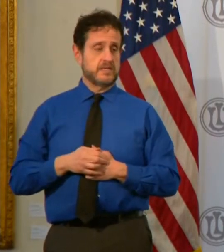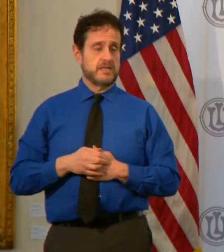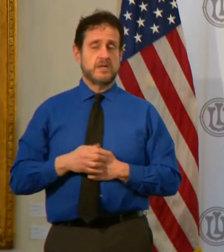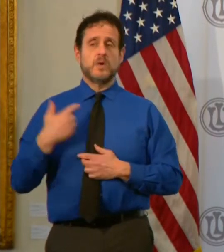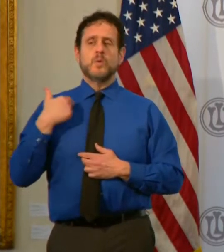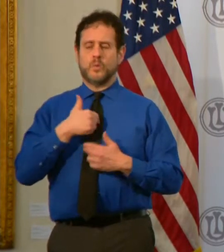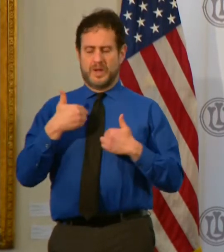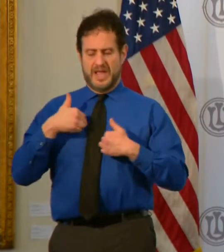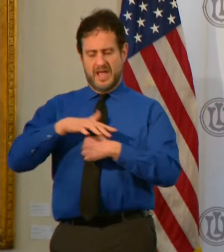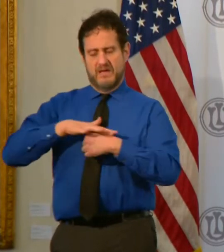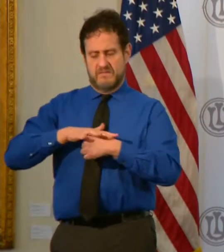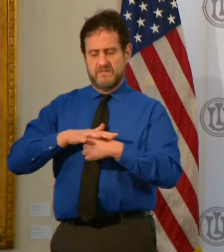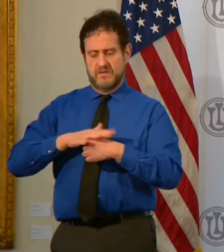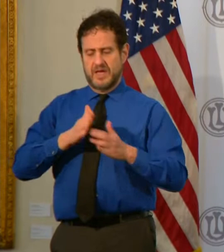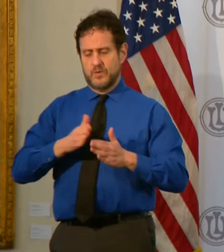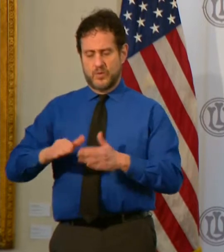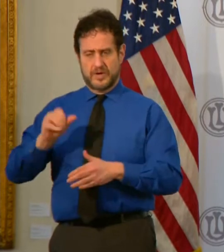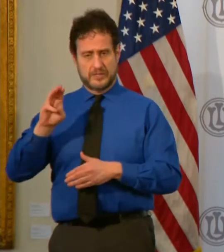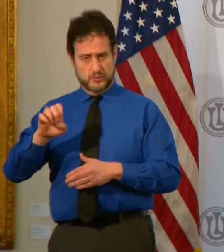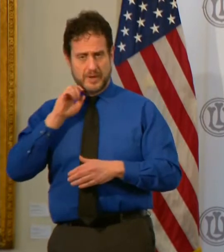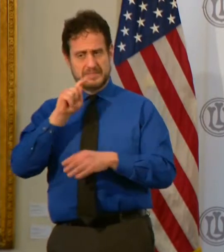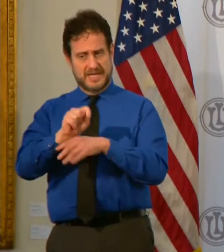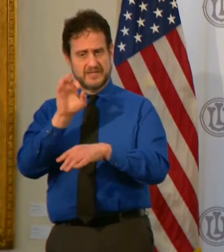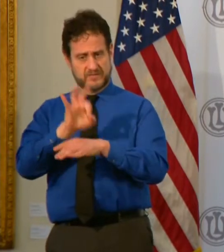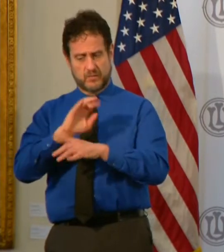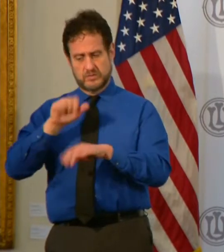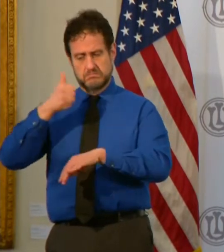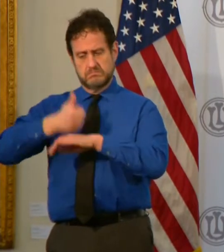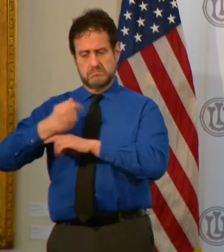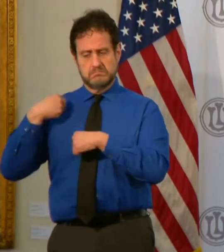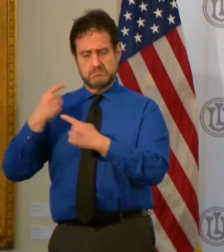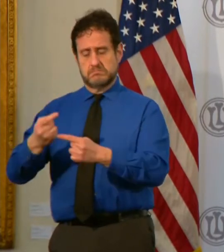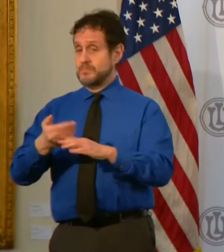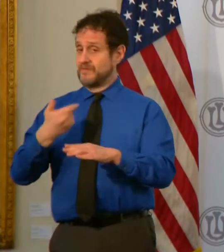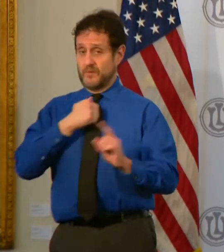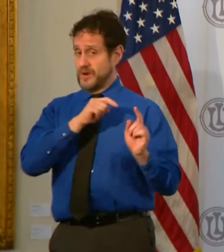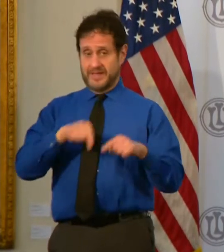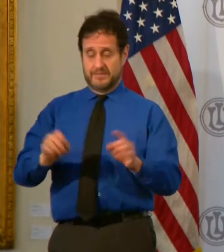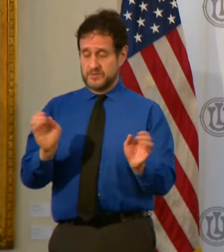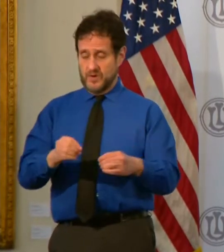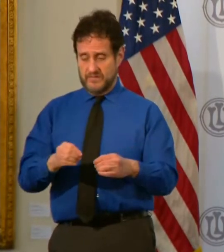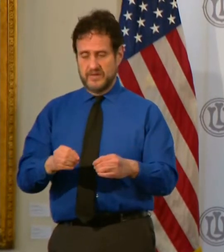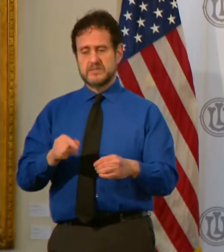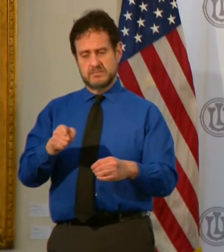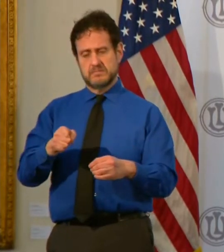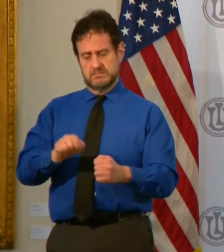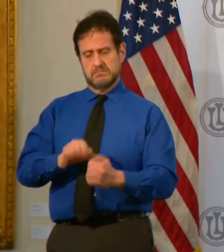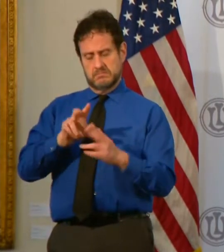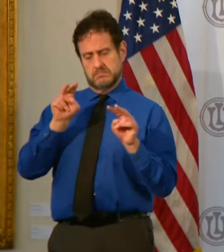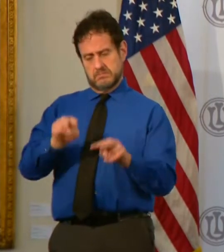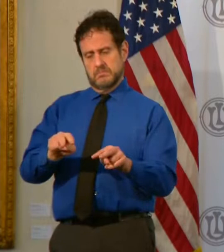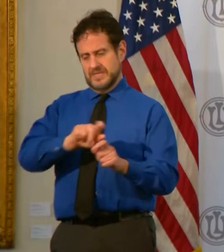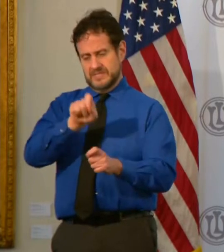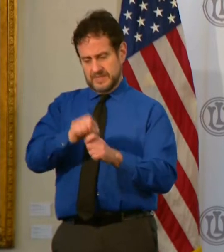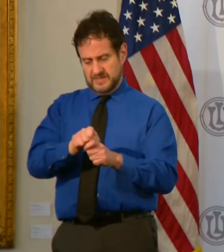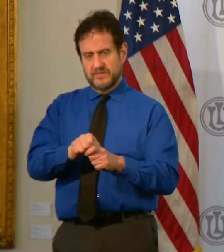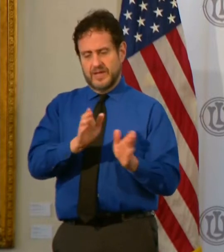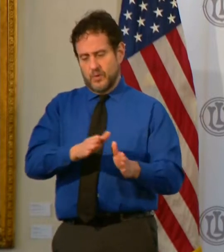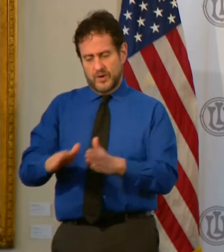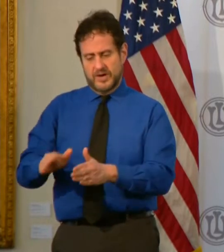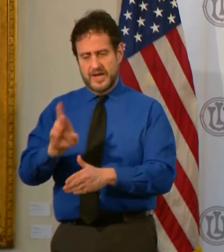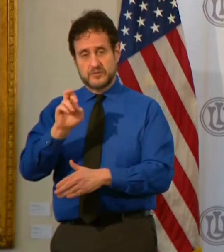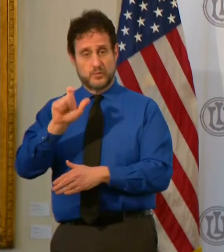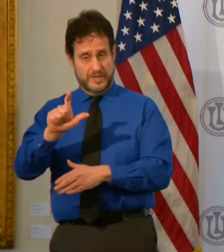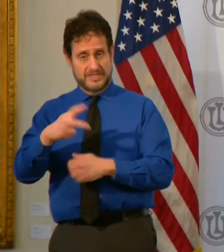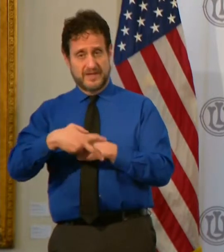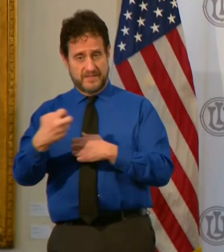Regional Organized Crime Task Force that has been in existence even before I came into office that deals specifically with organized retail theft